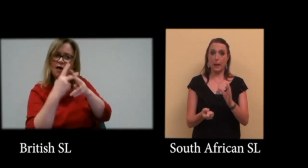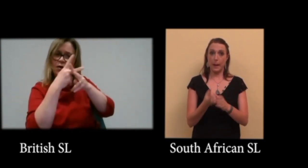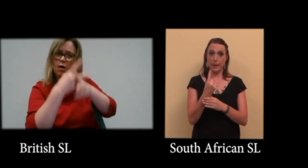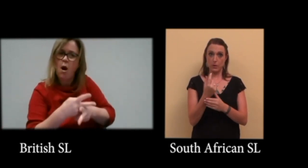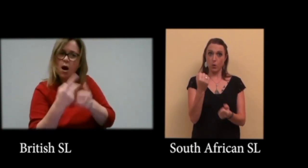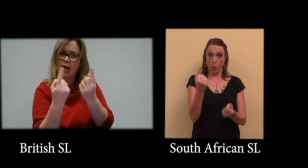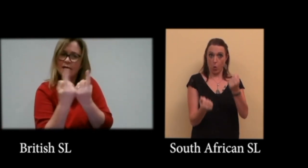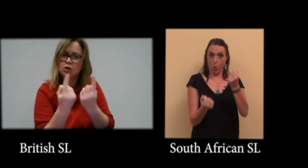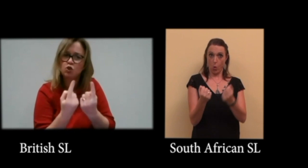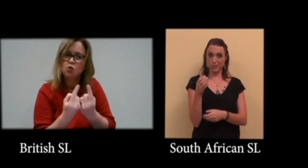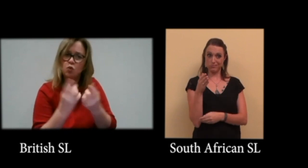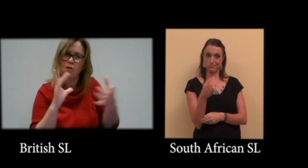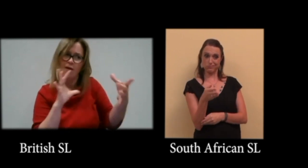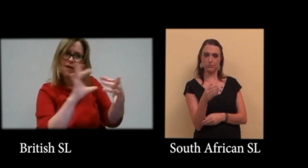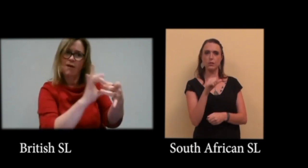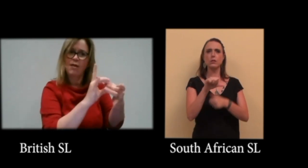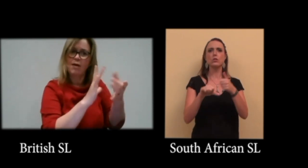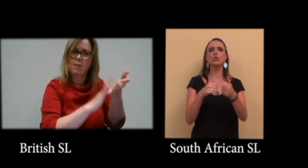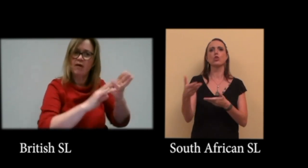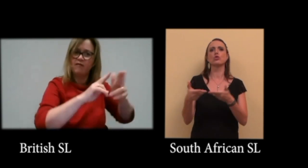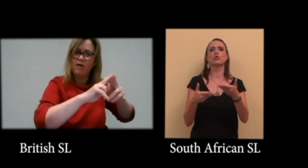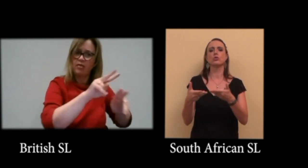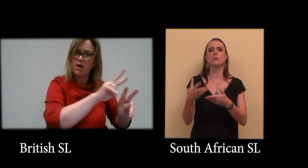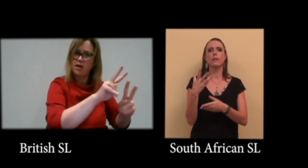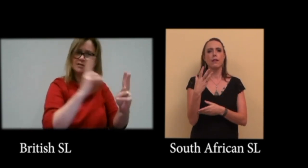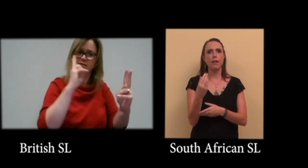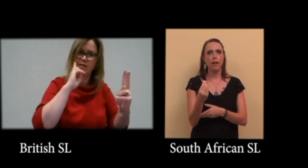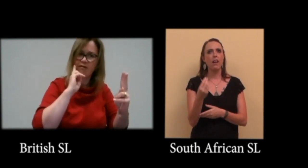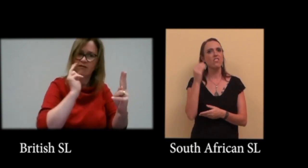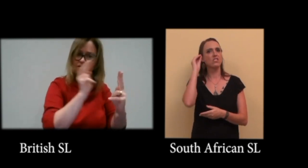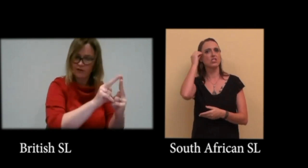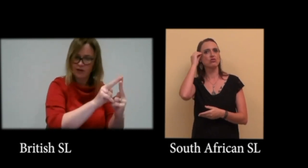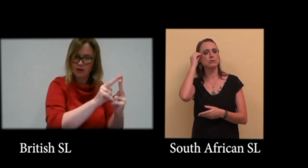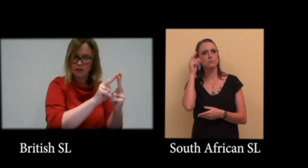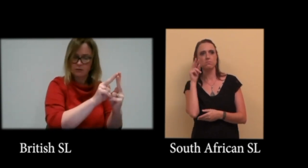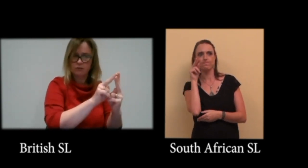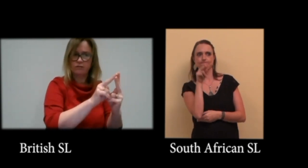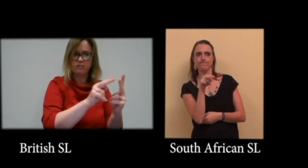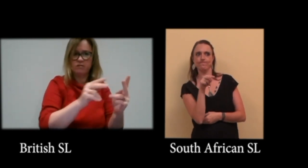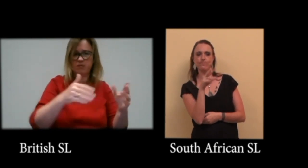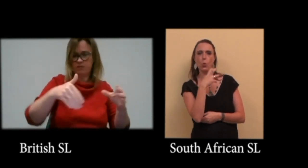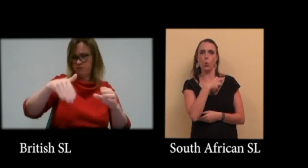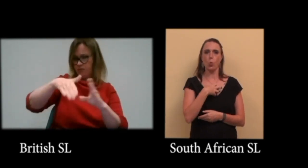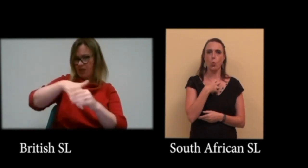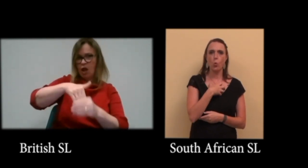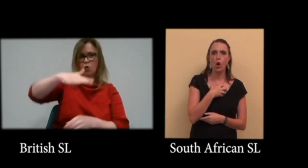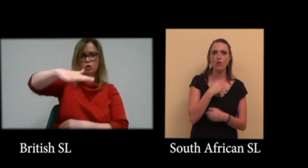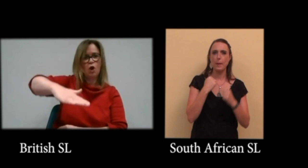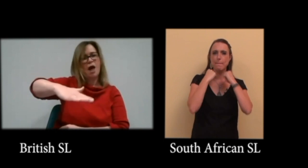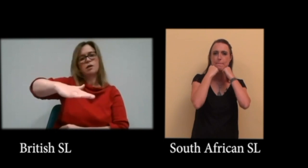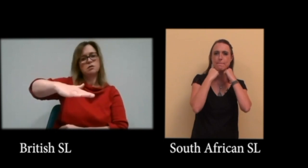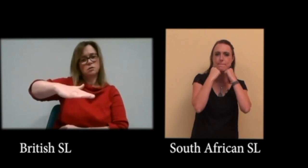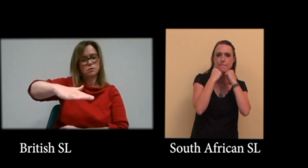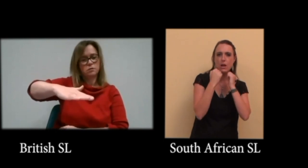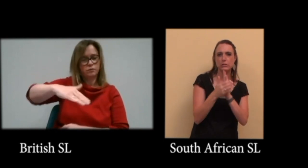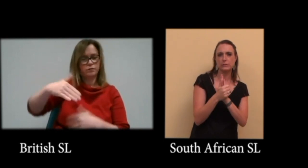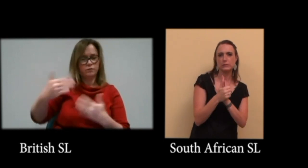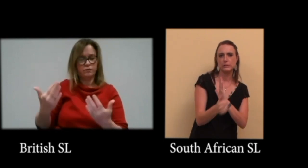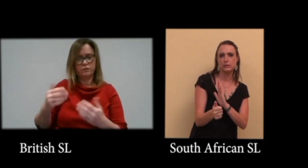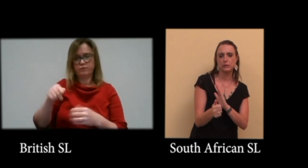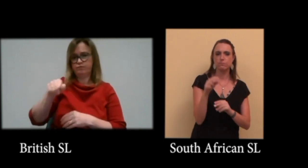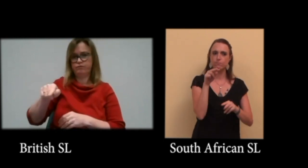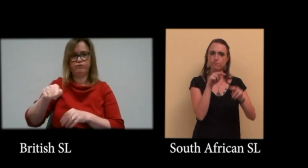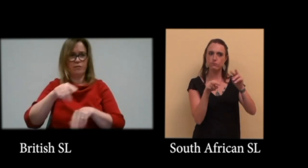If it would get to court, the start of the process is the fact that social services would have a concern over the parenting skills of